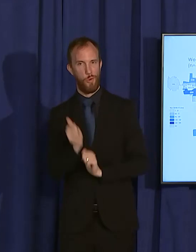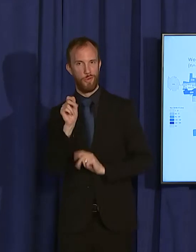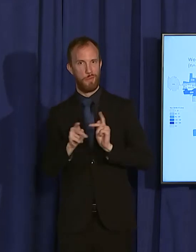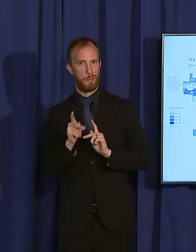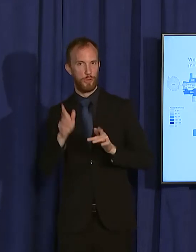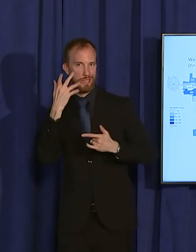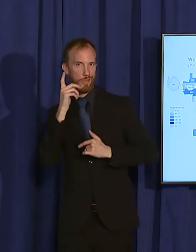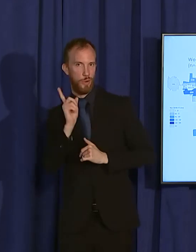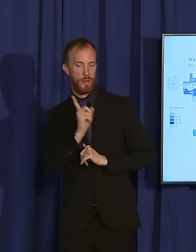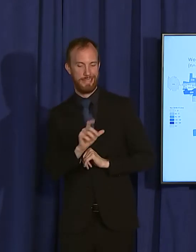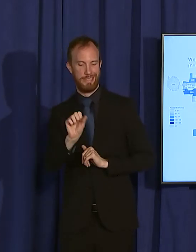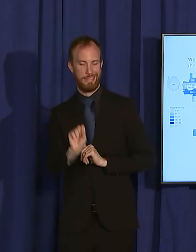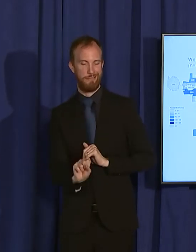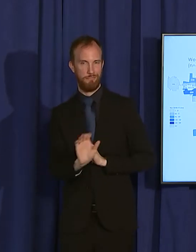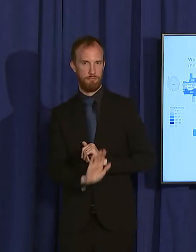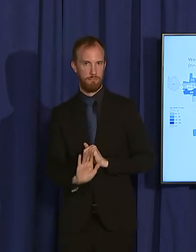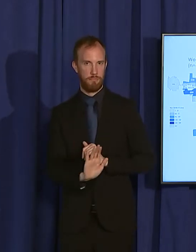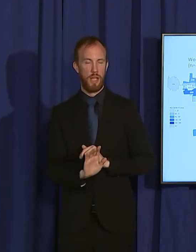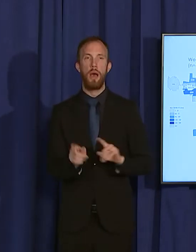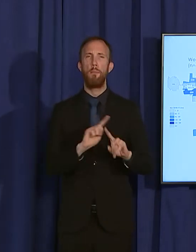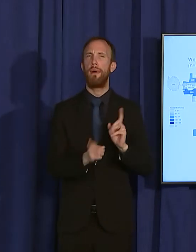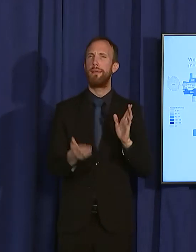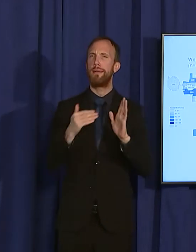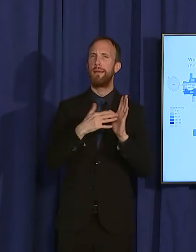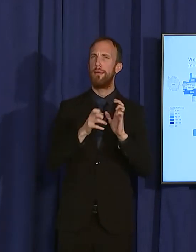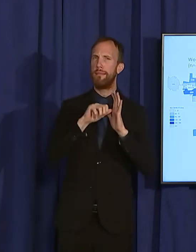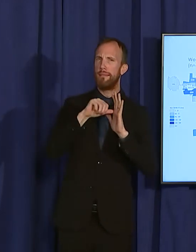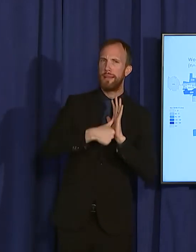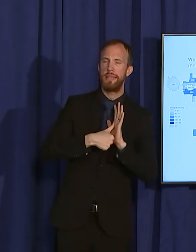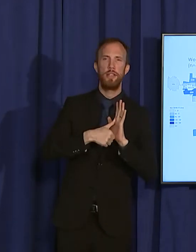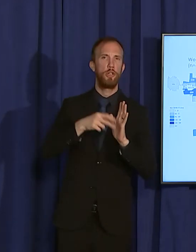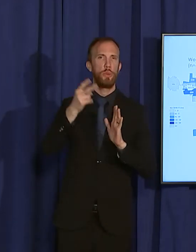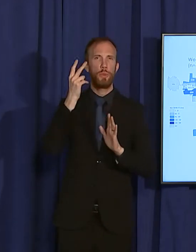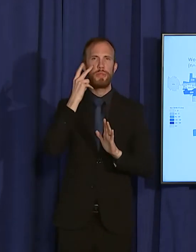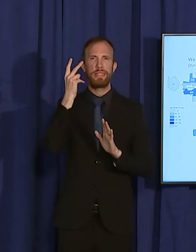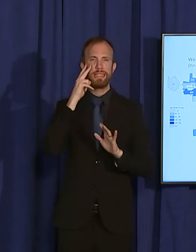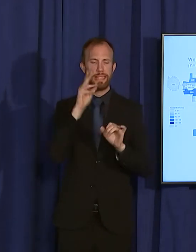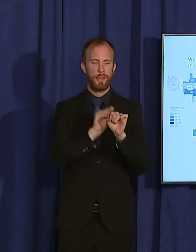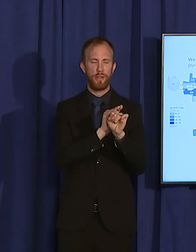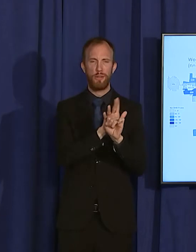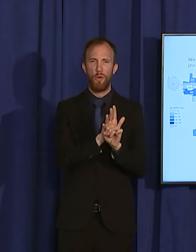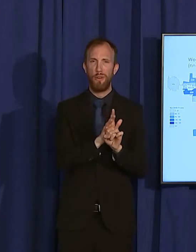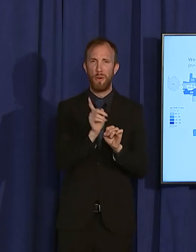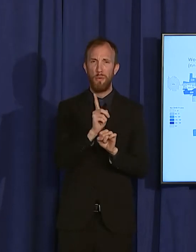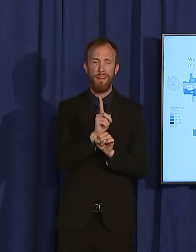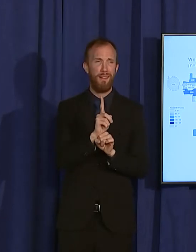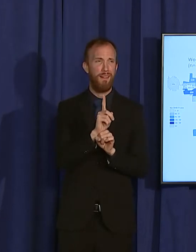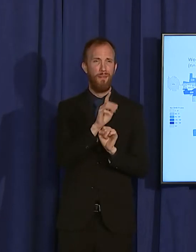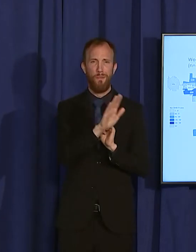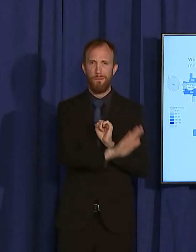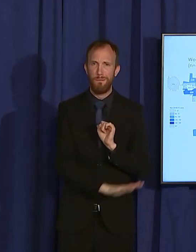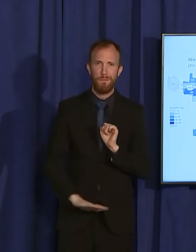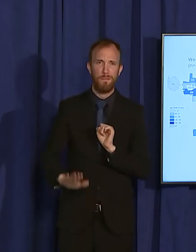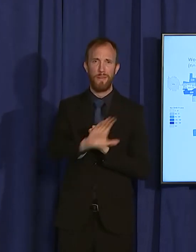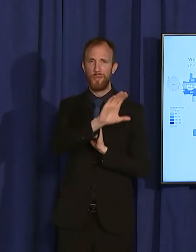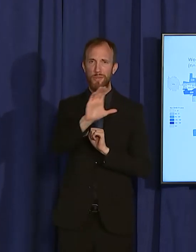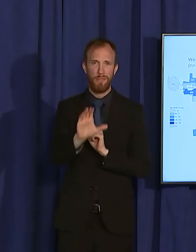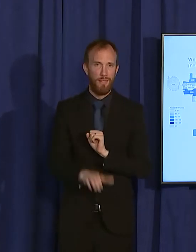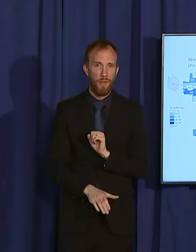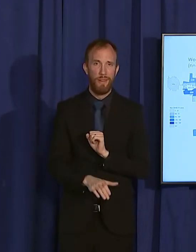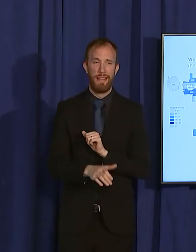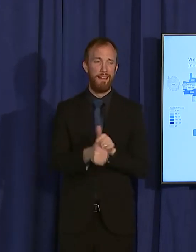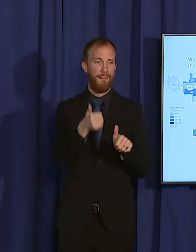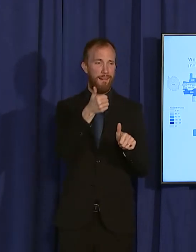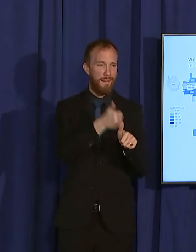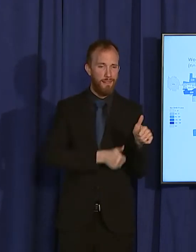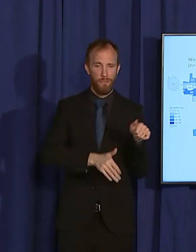side. But I want to highlight, we continue to see COVID cases out of every single zip code and community area in